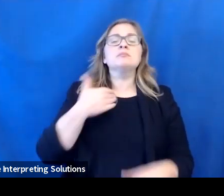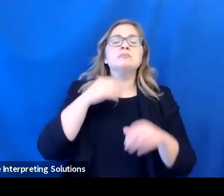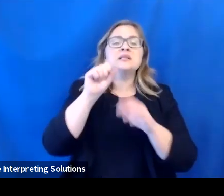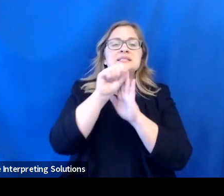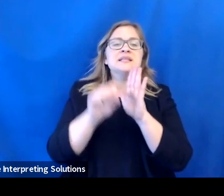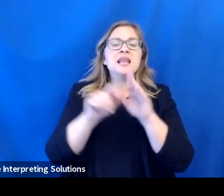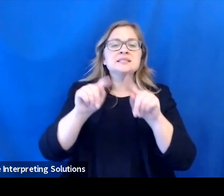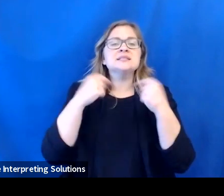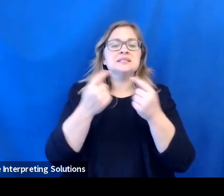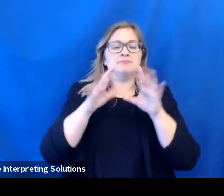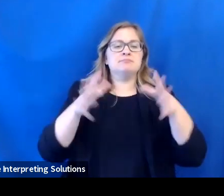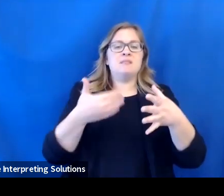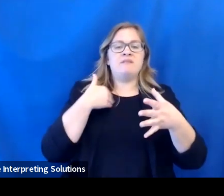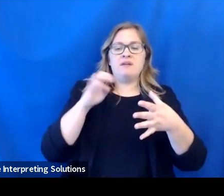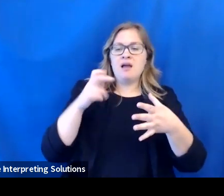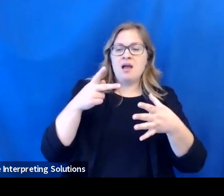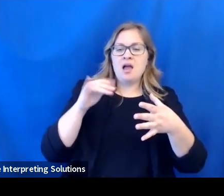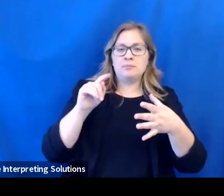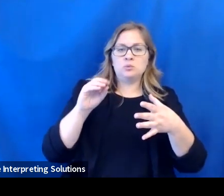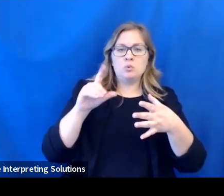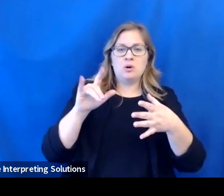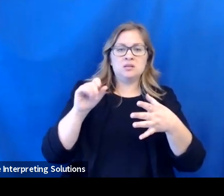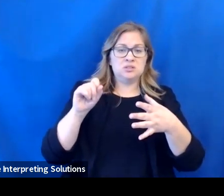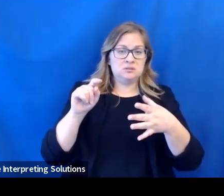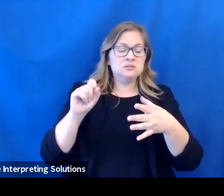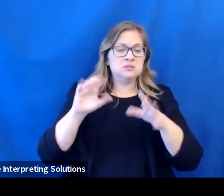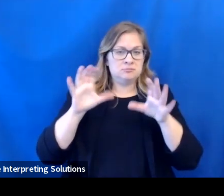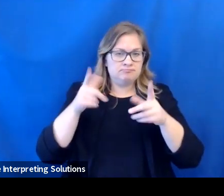a case definition for presumptive cases so that we would